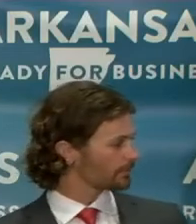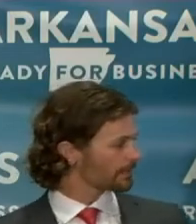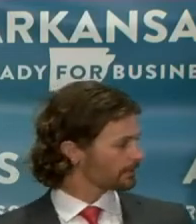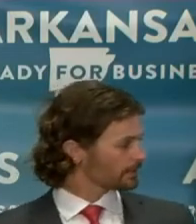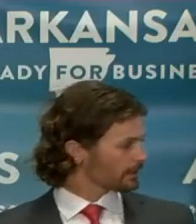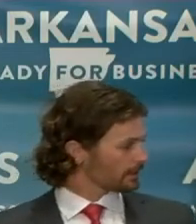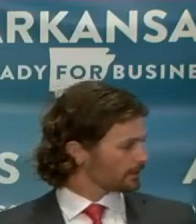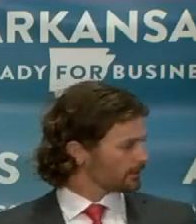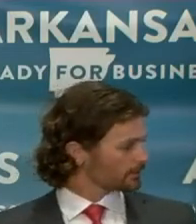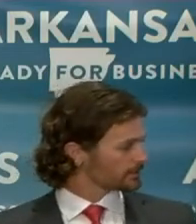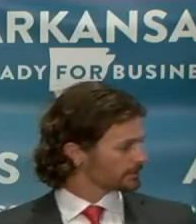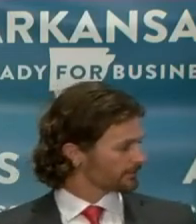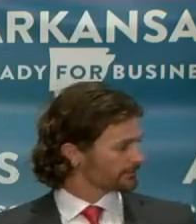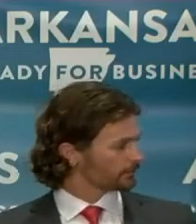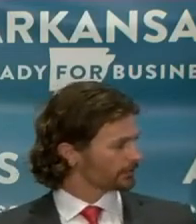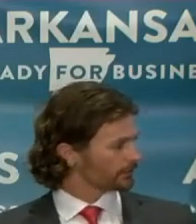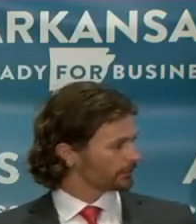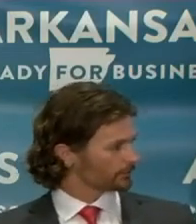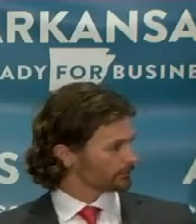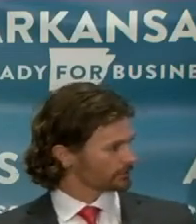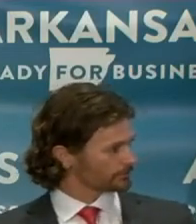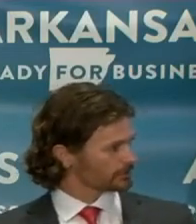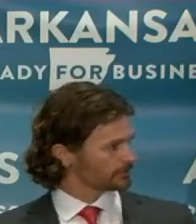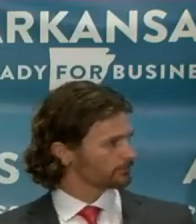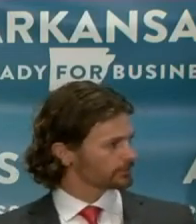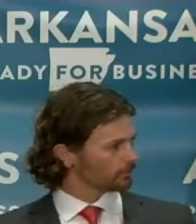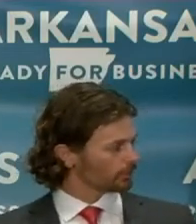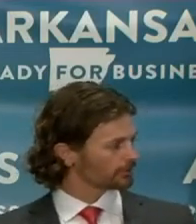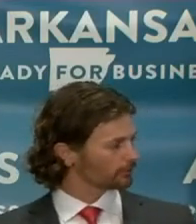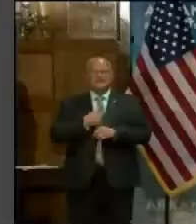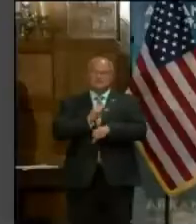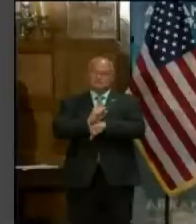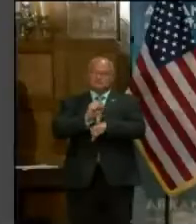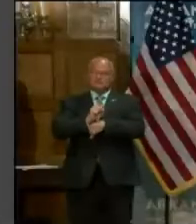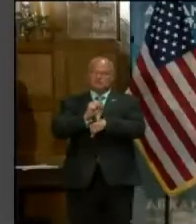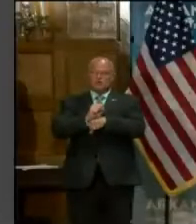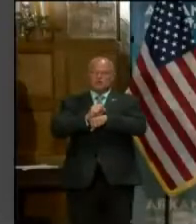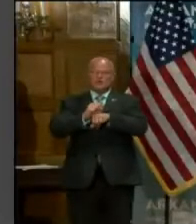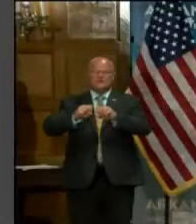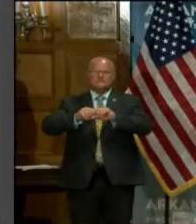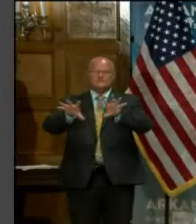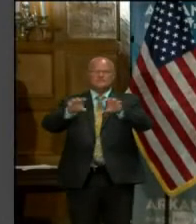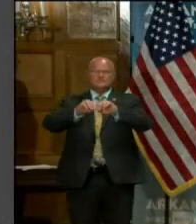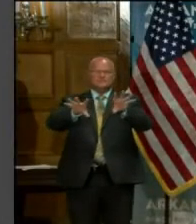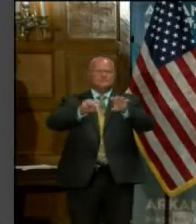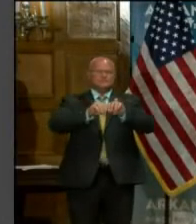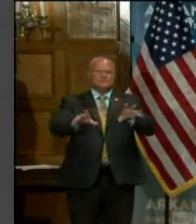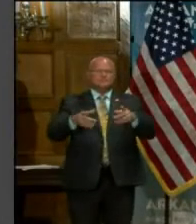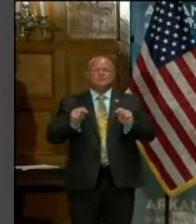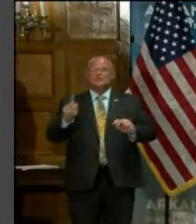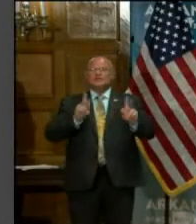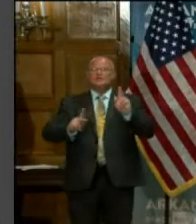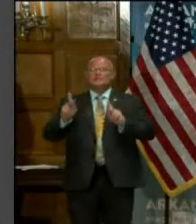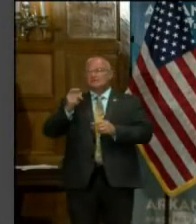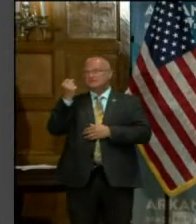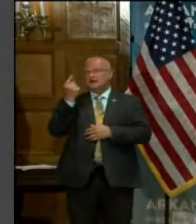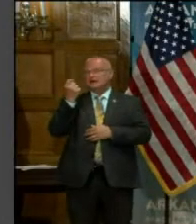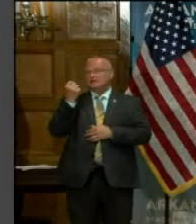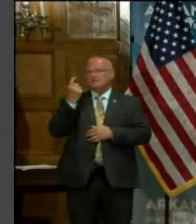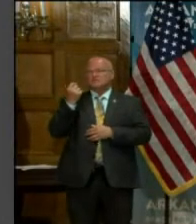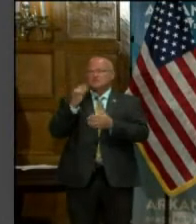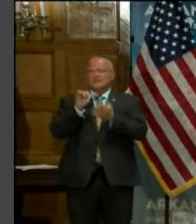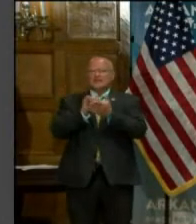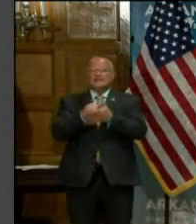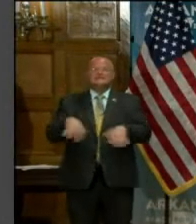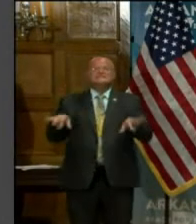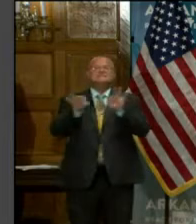It's stuff that or some work that we're putting out to try to get folks to just understand